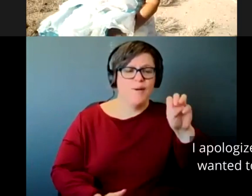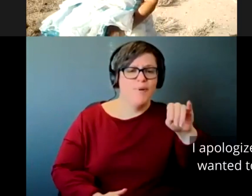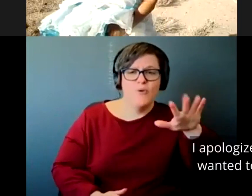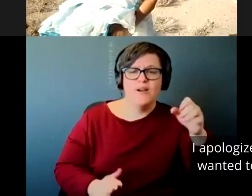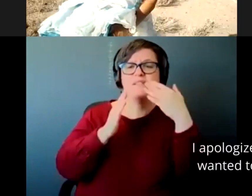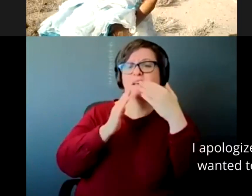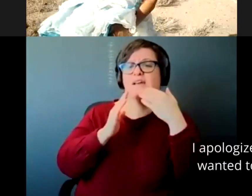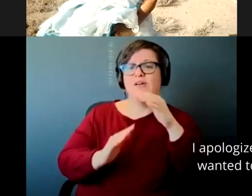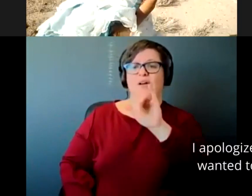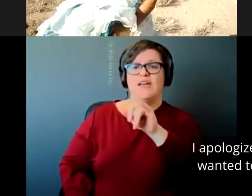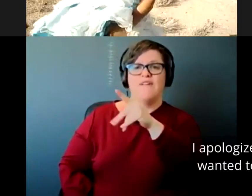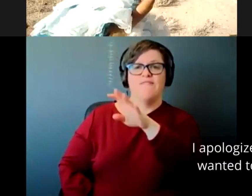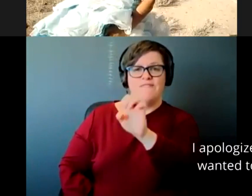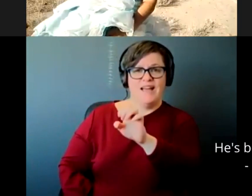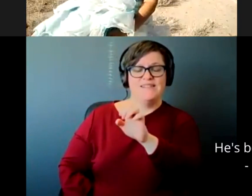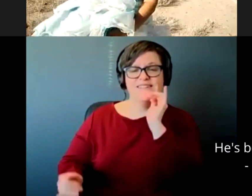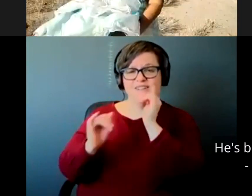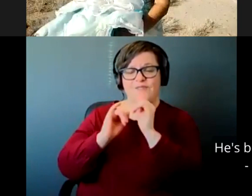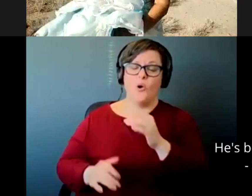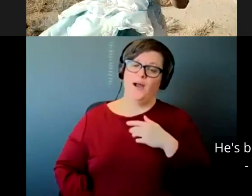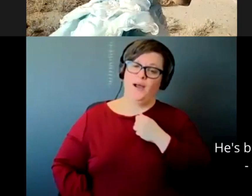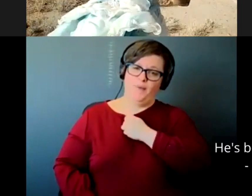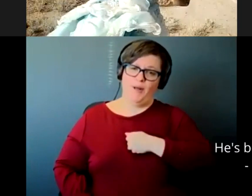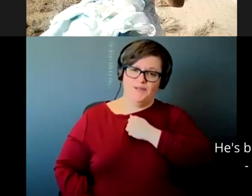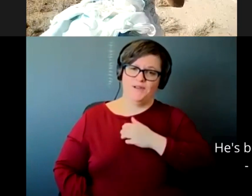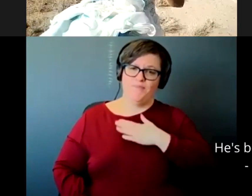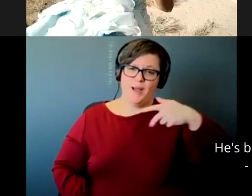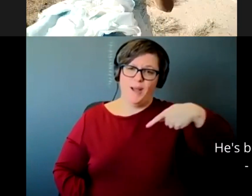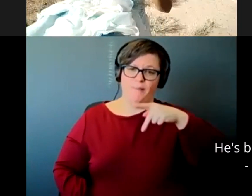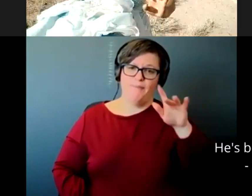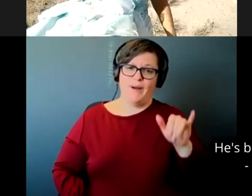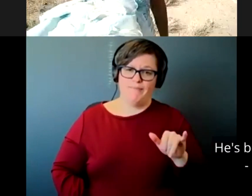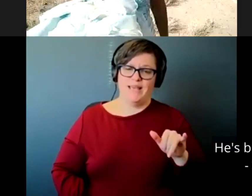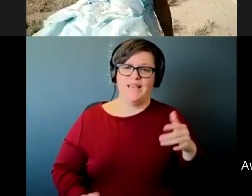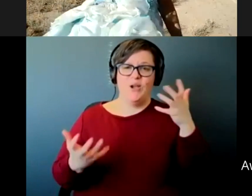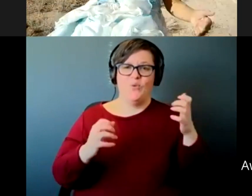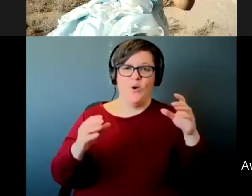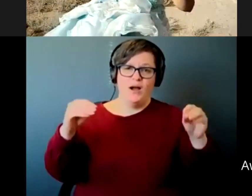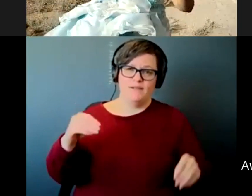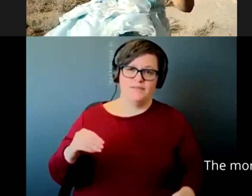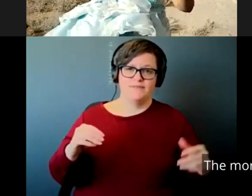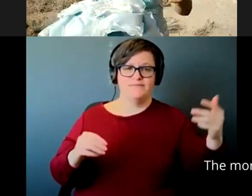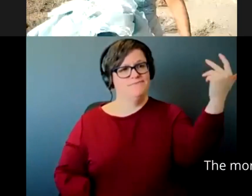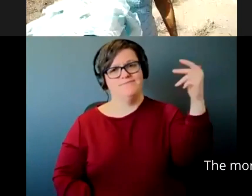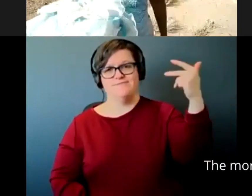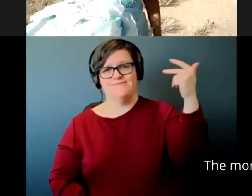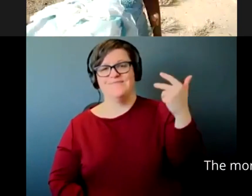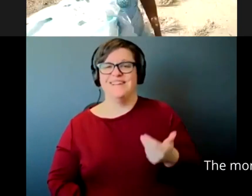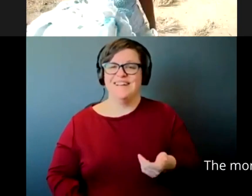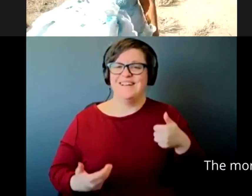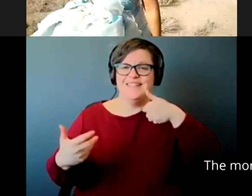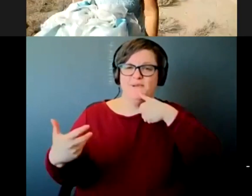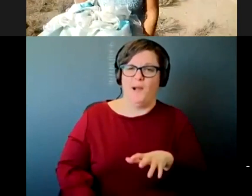apologize. My little puppy wanted to be on camera. He's yes. being ignored. So Awesome. More the